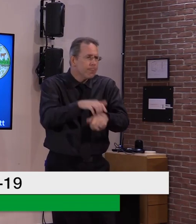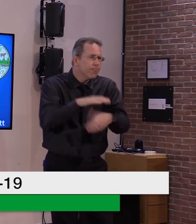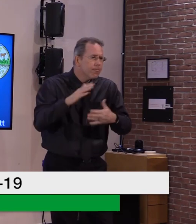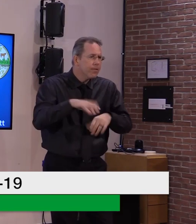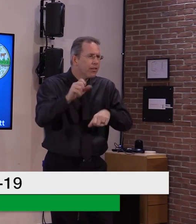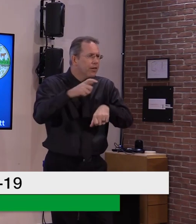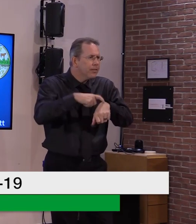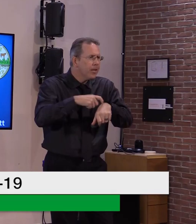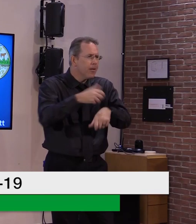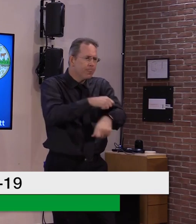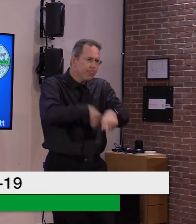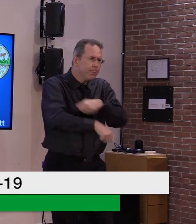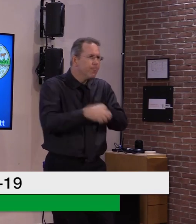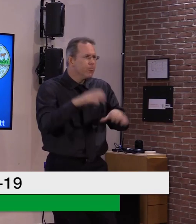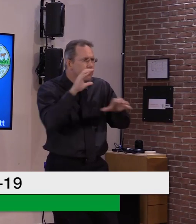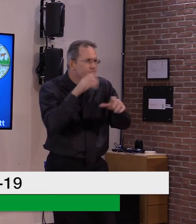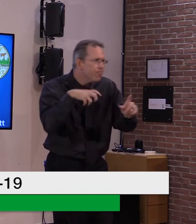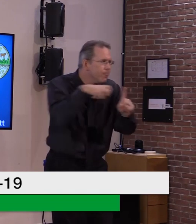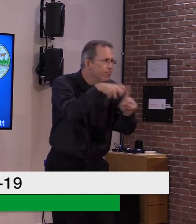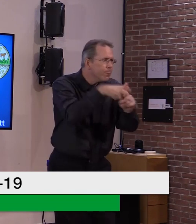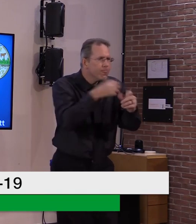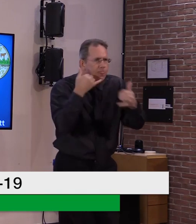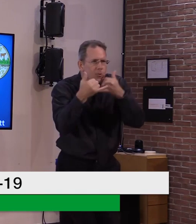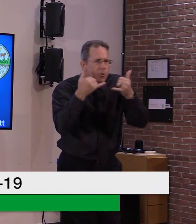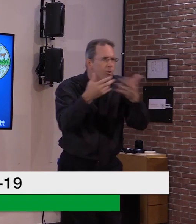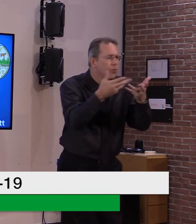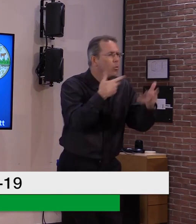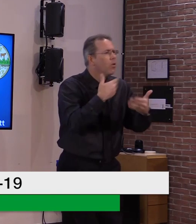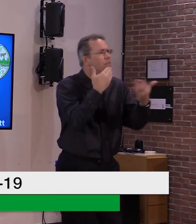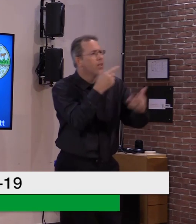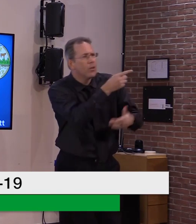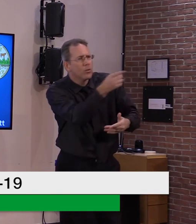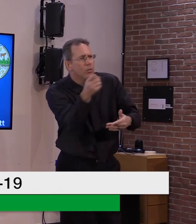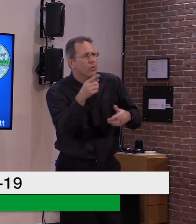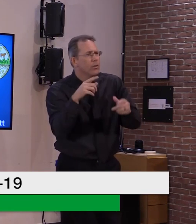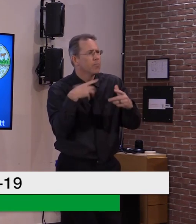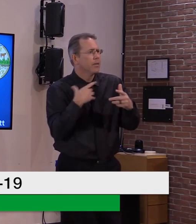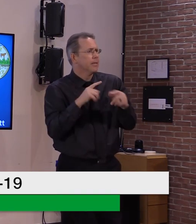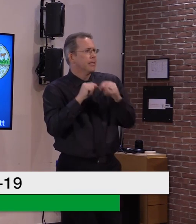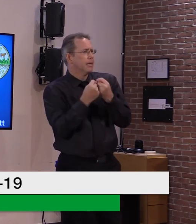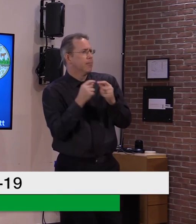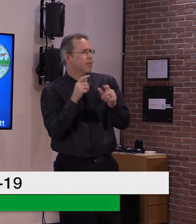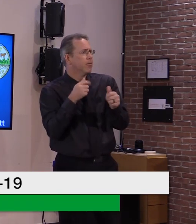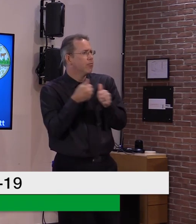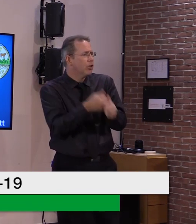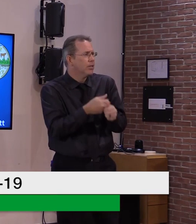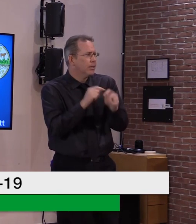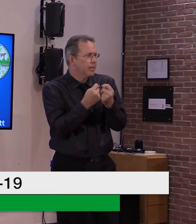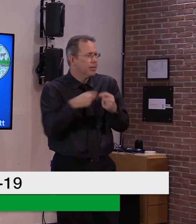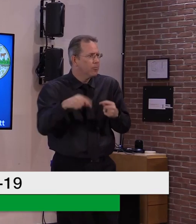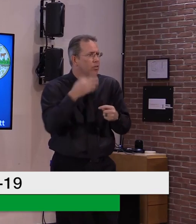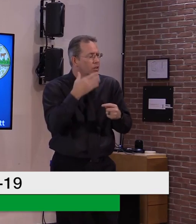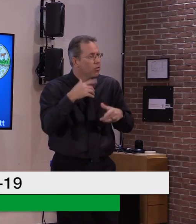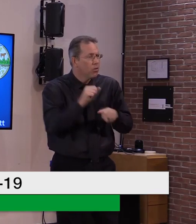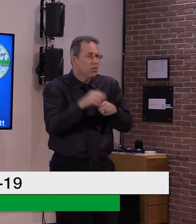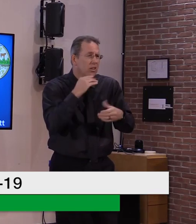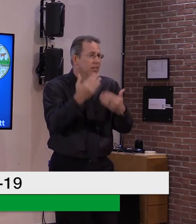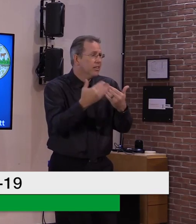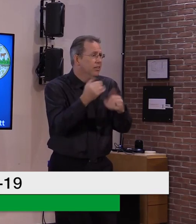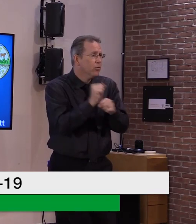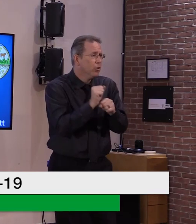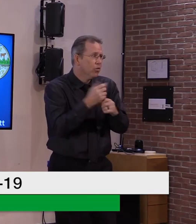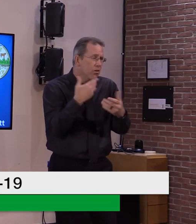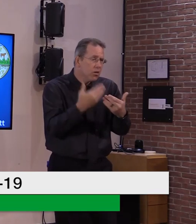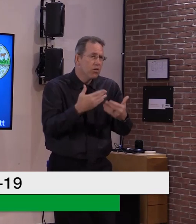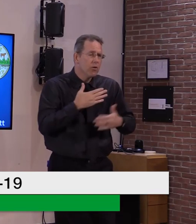etc to try to keep up with this demand on top of managing the pandemic for this many months so just